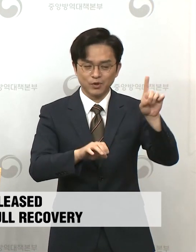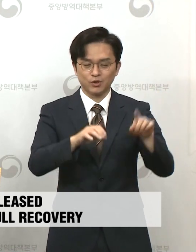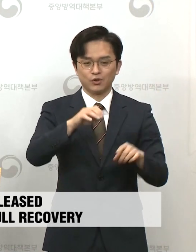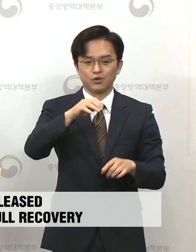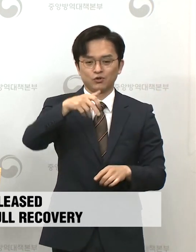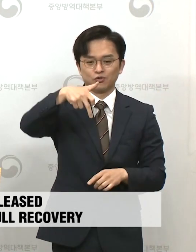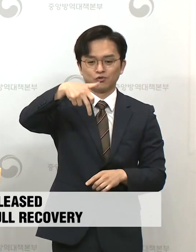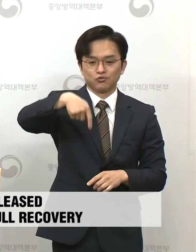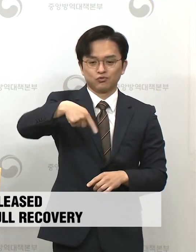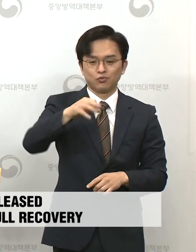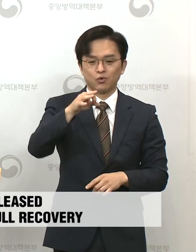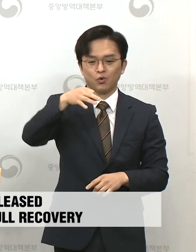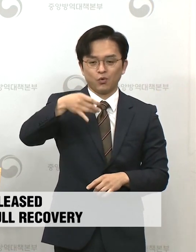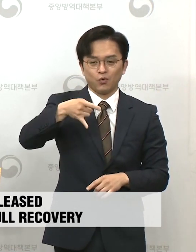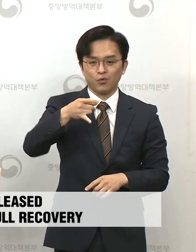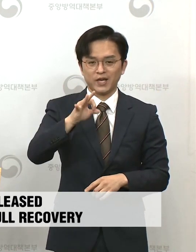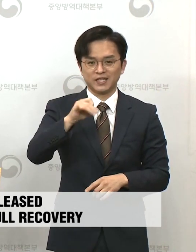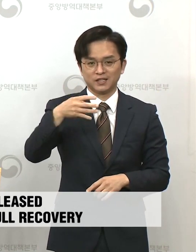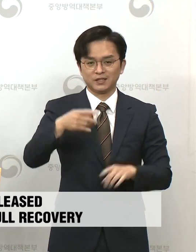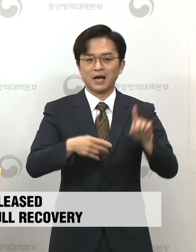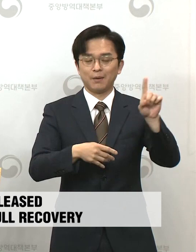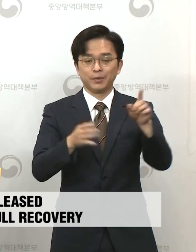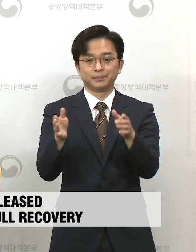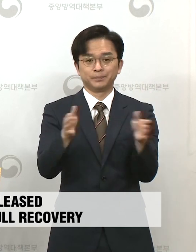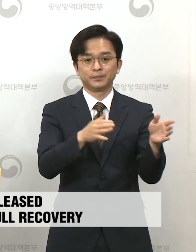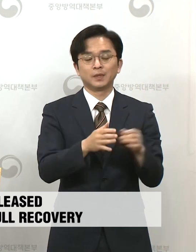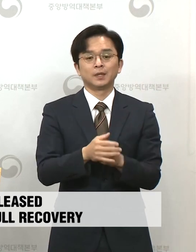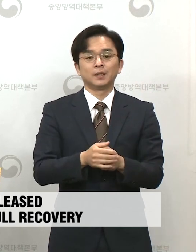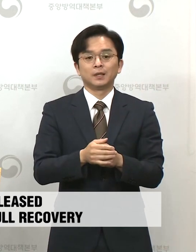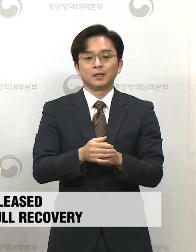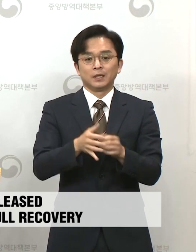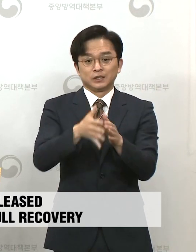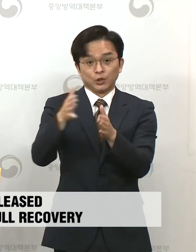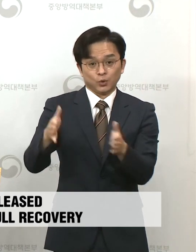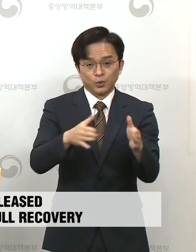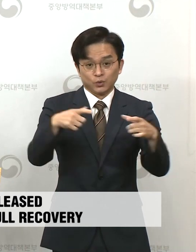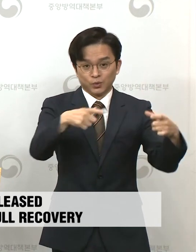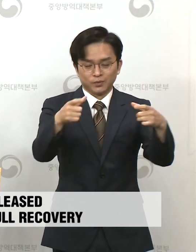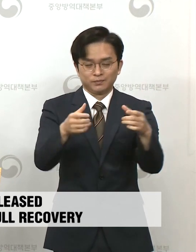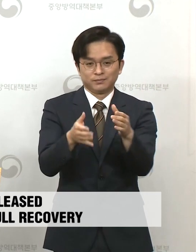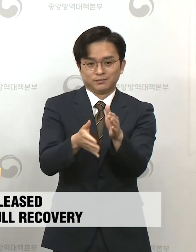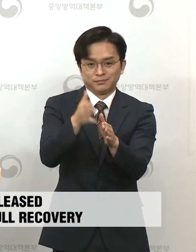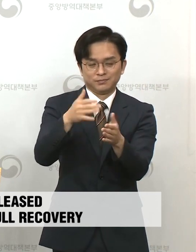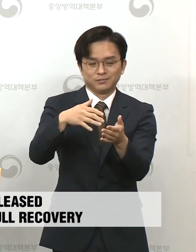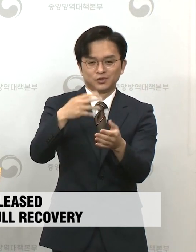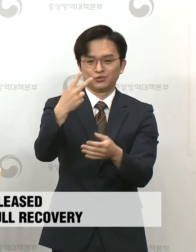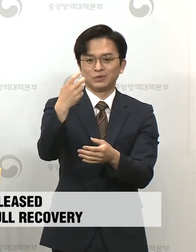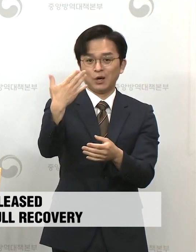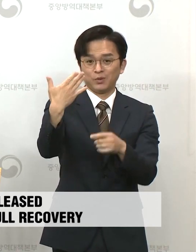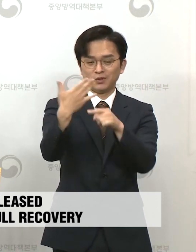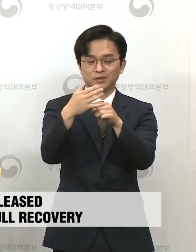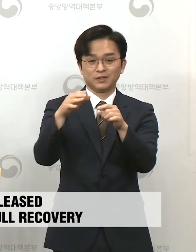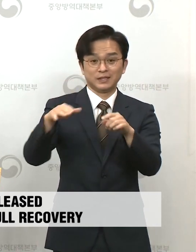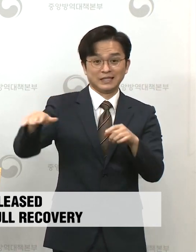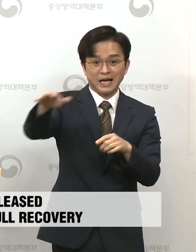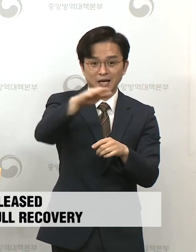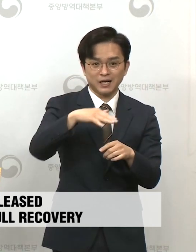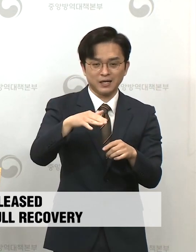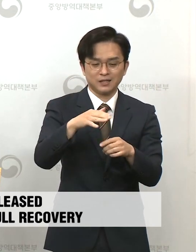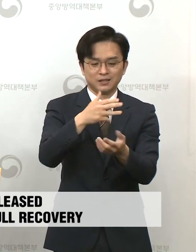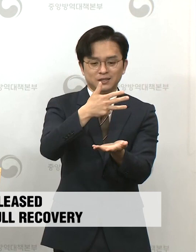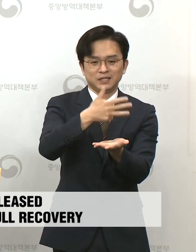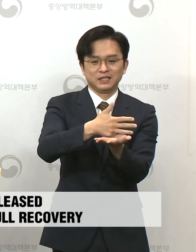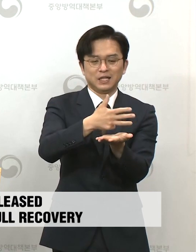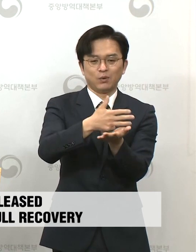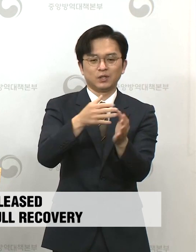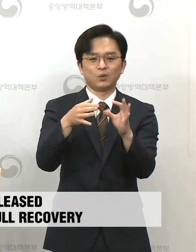from UAE, and one was from Kuwait as well. And we had 29 community infections, and all of them